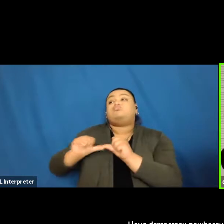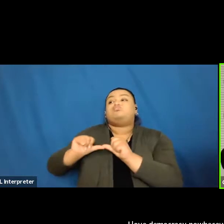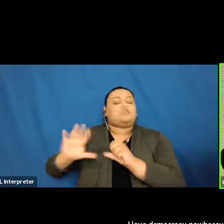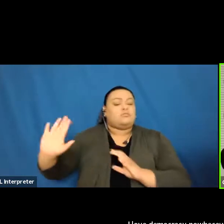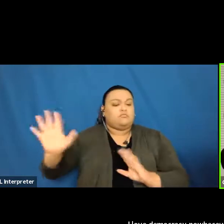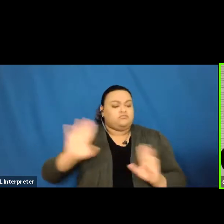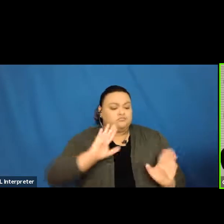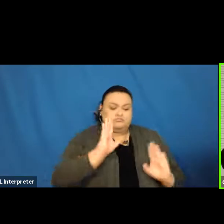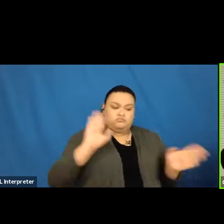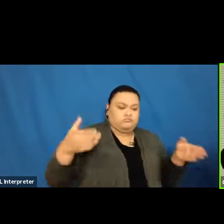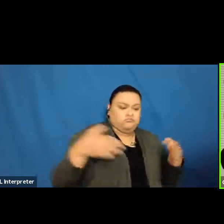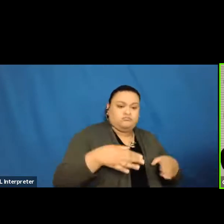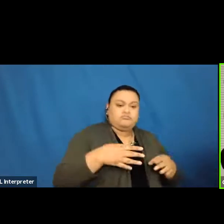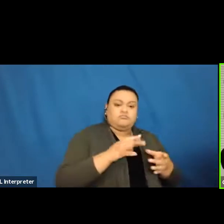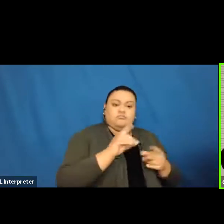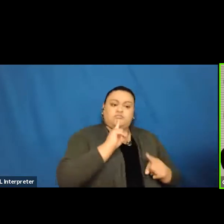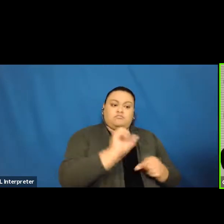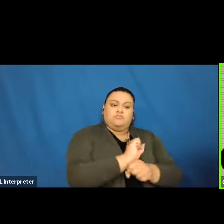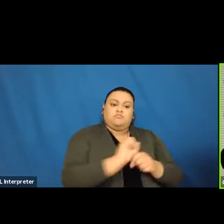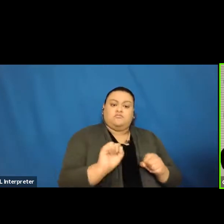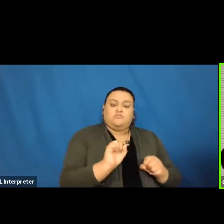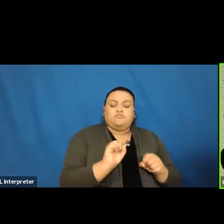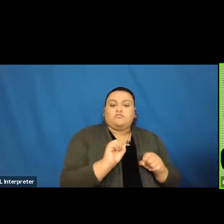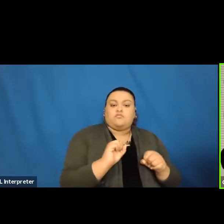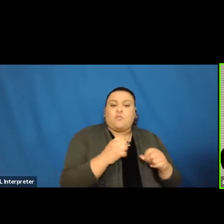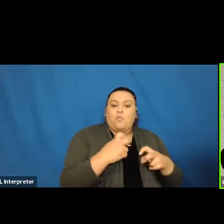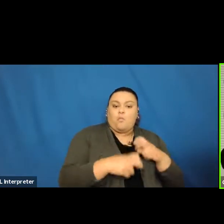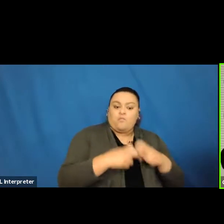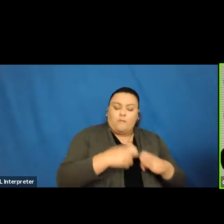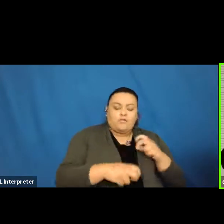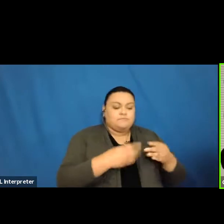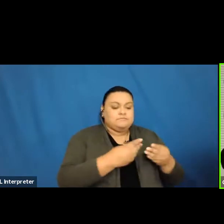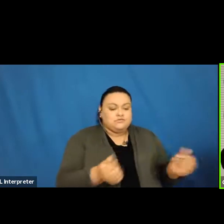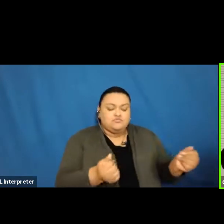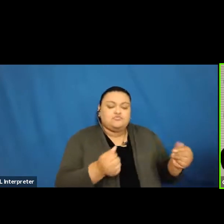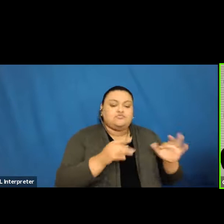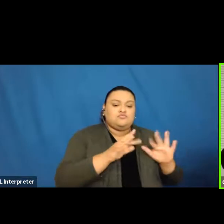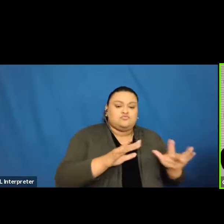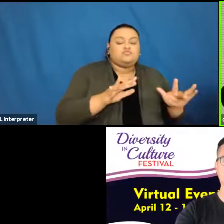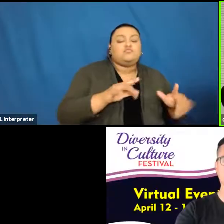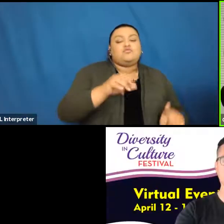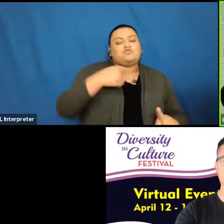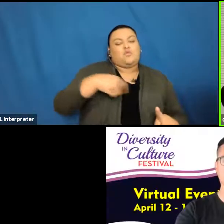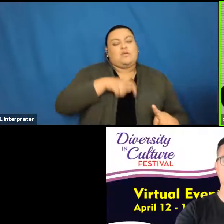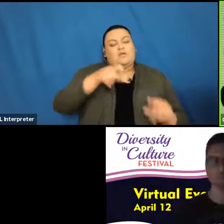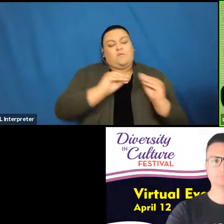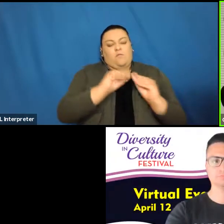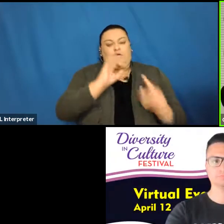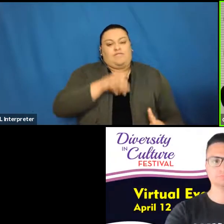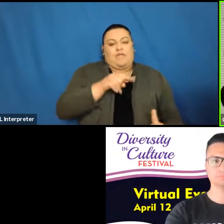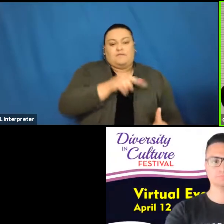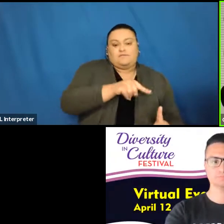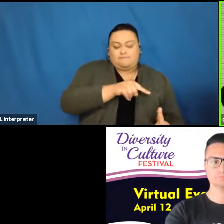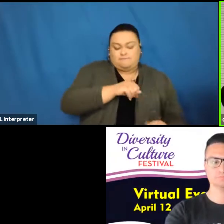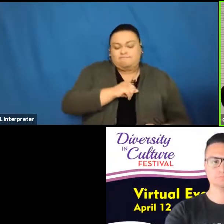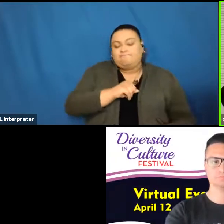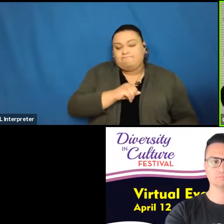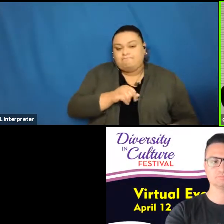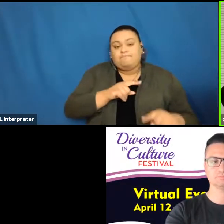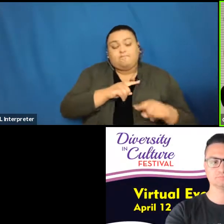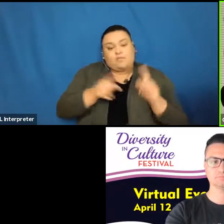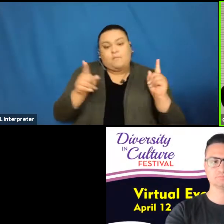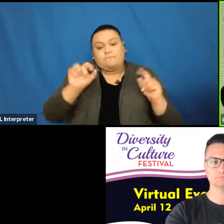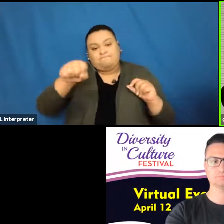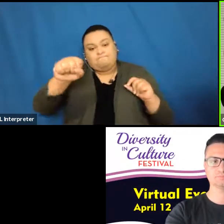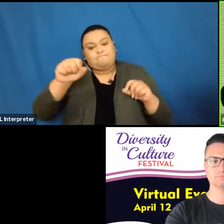So we need more of those kind of news hours times than what we have. But the thing is about it, yeah,